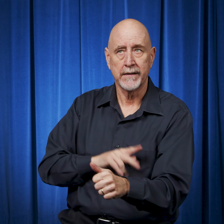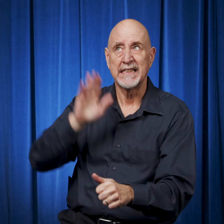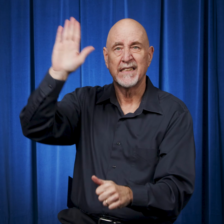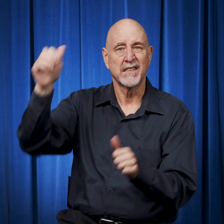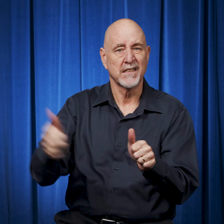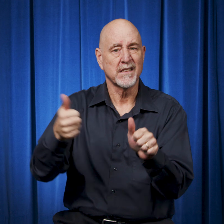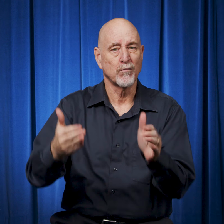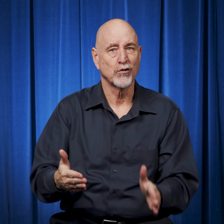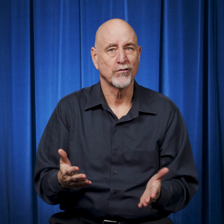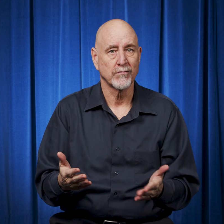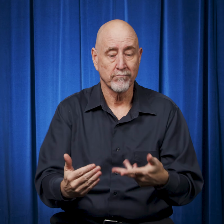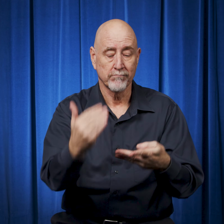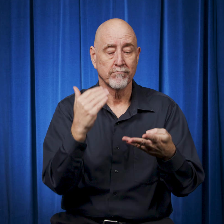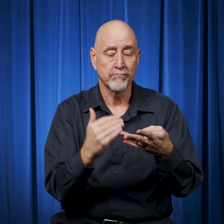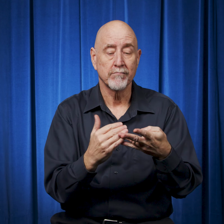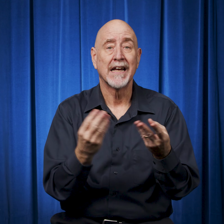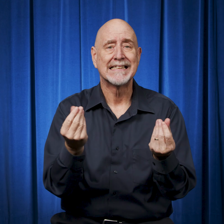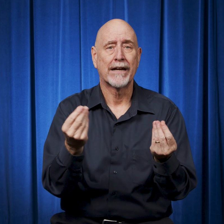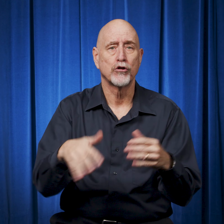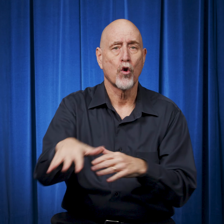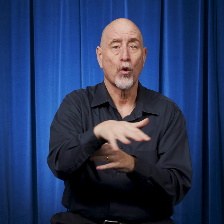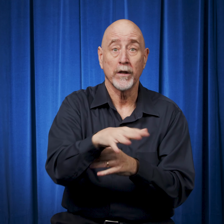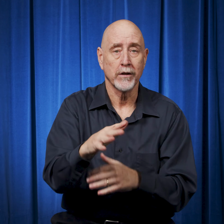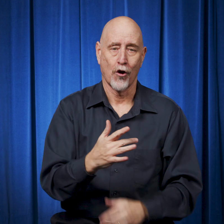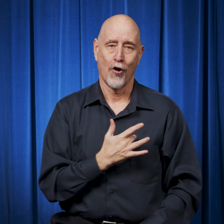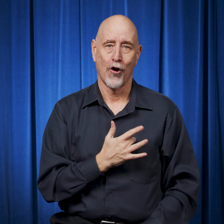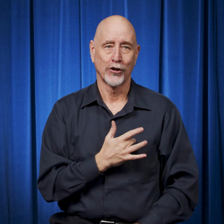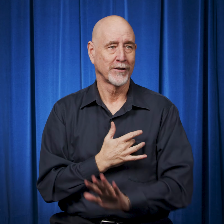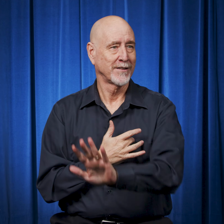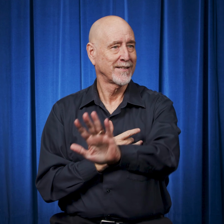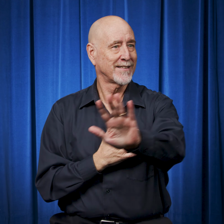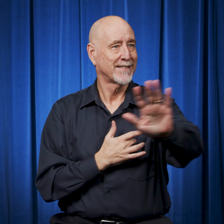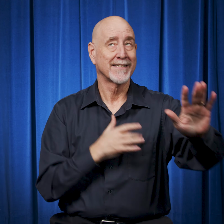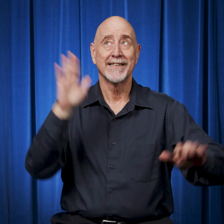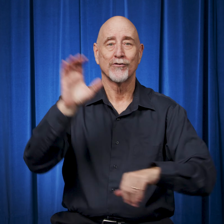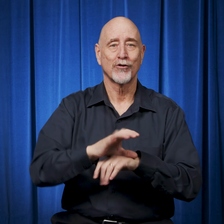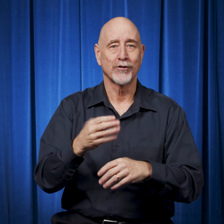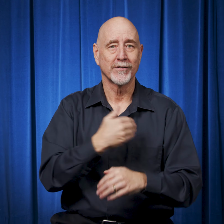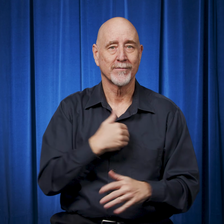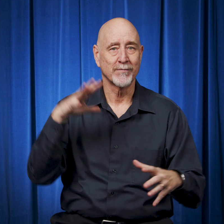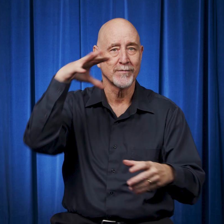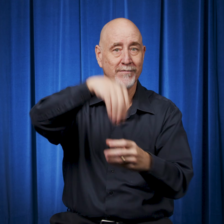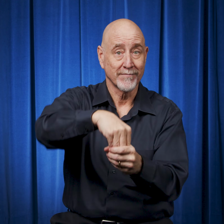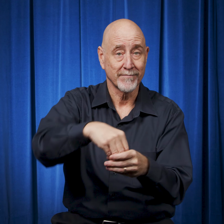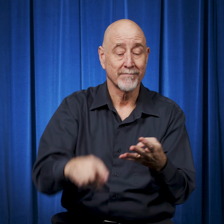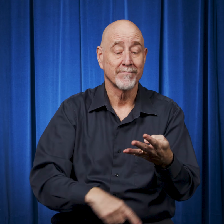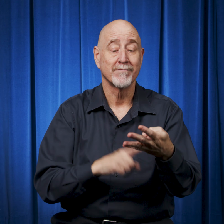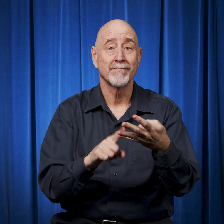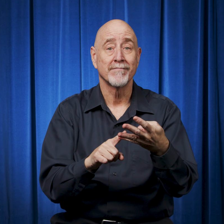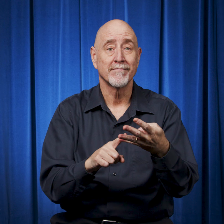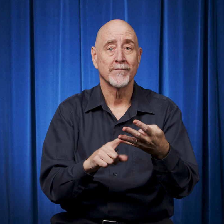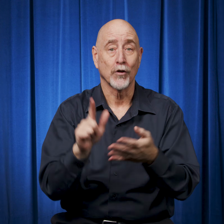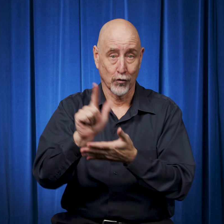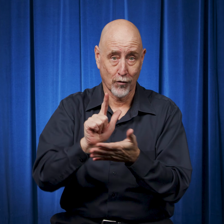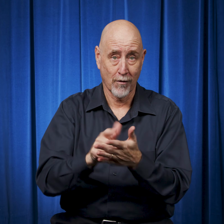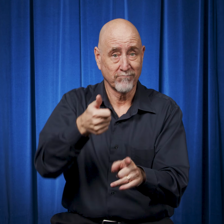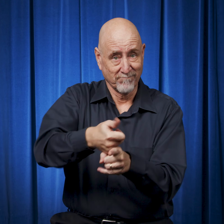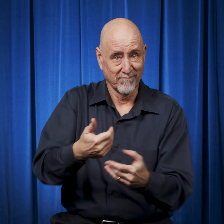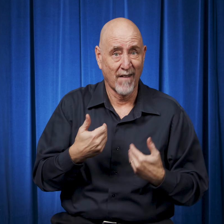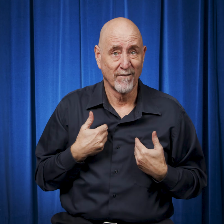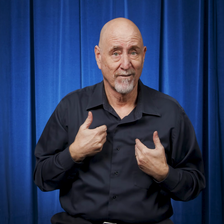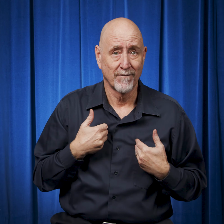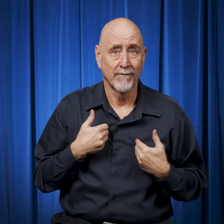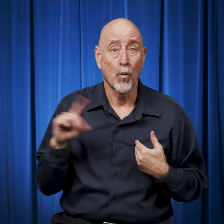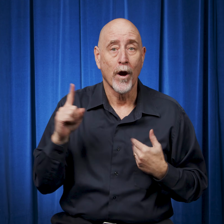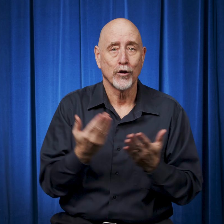disciples. It has a territory, and that is the hearts of those in his church. And it also has its own law, which is found